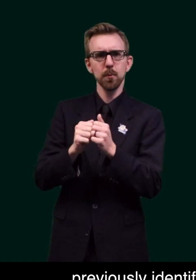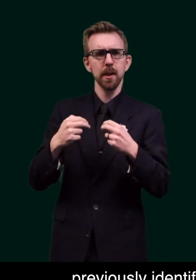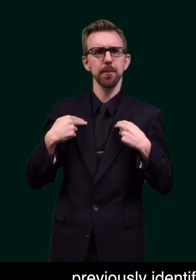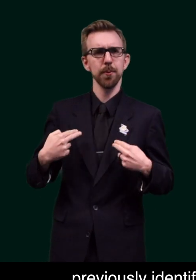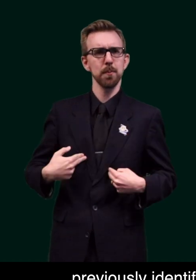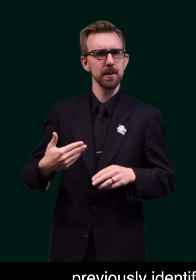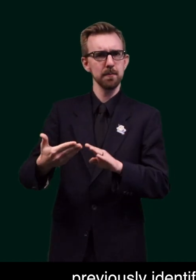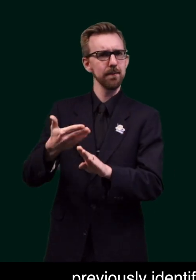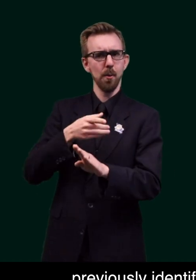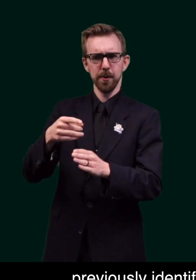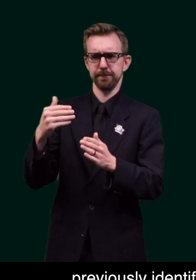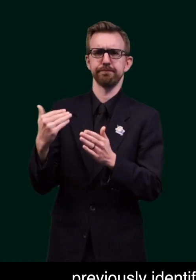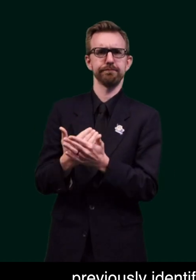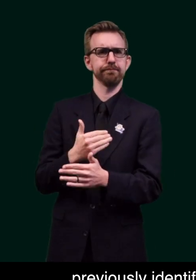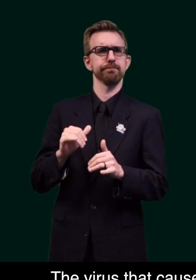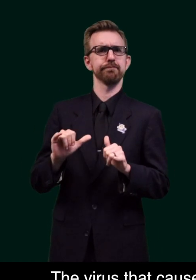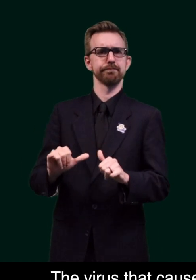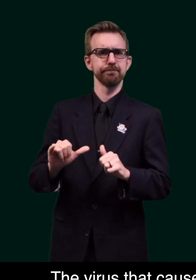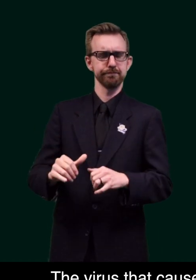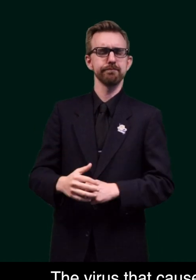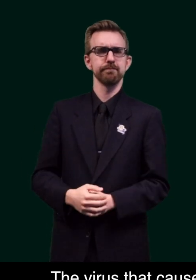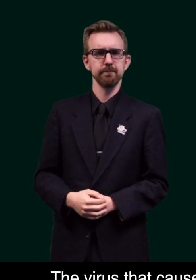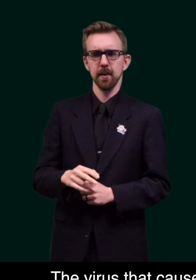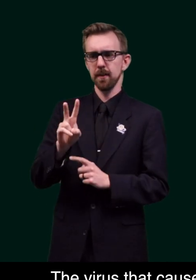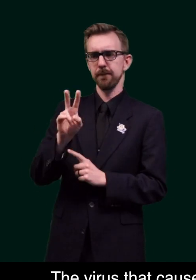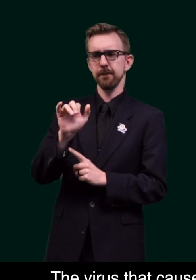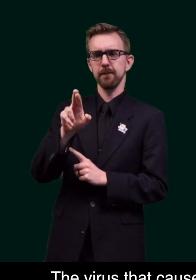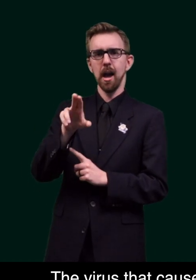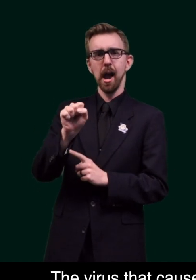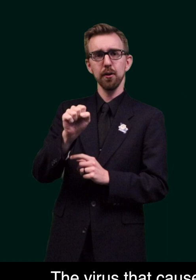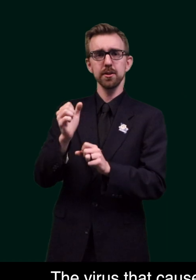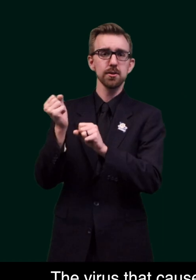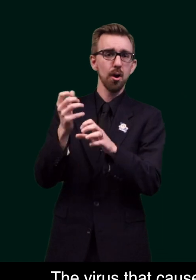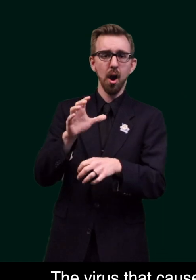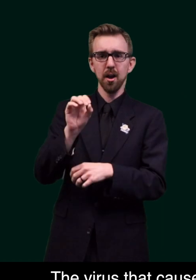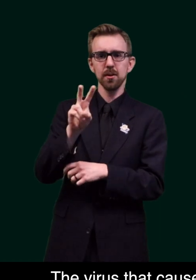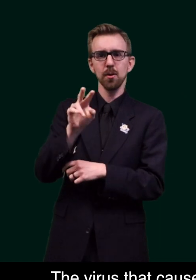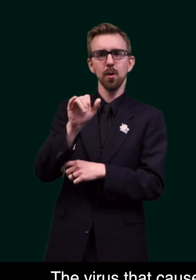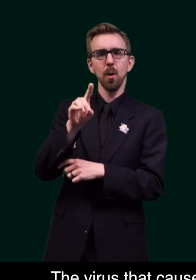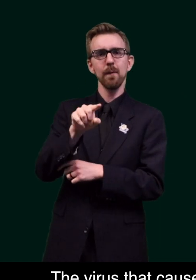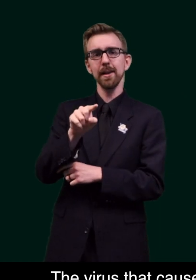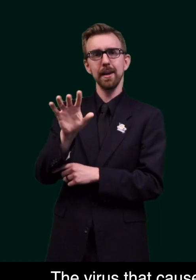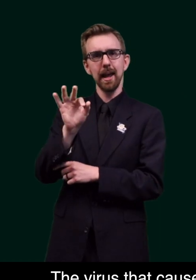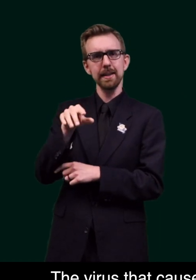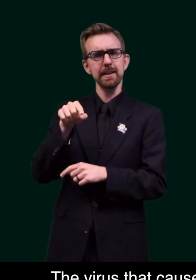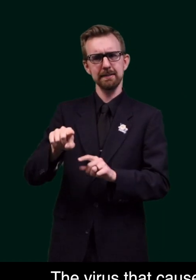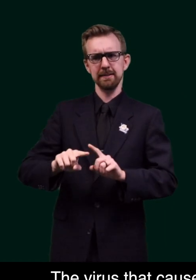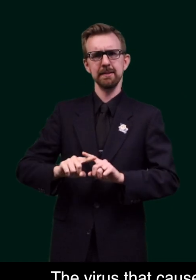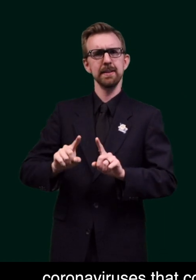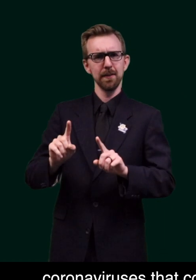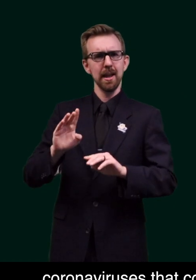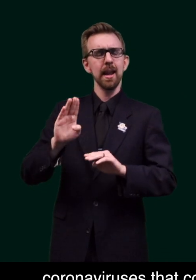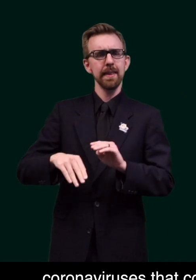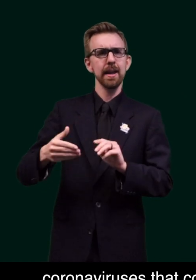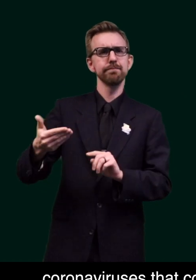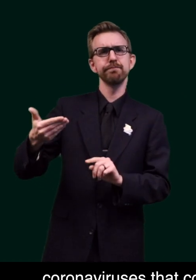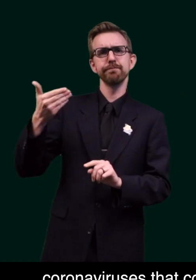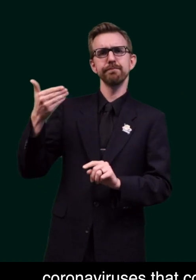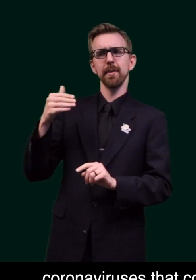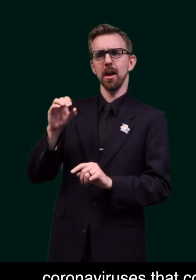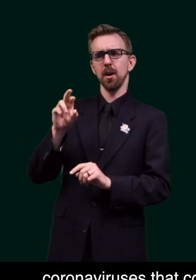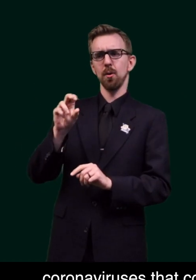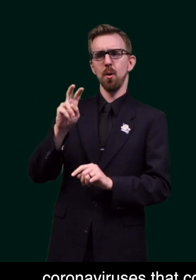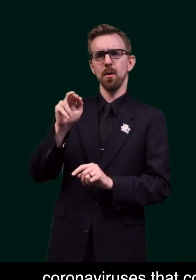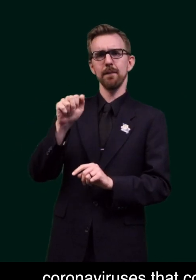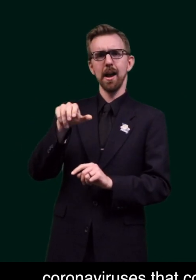humans before. The virus that causes COVID-19 is different from the coronaviruses that